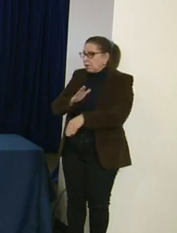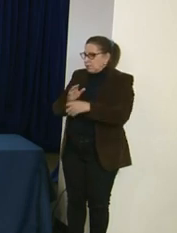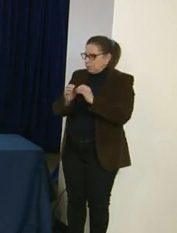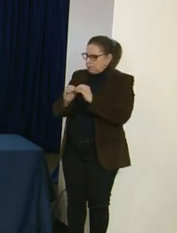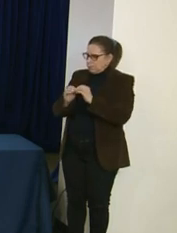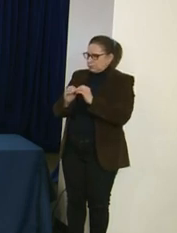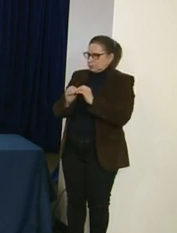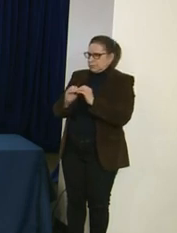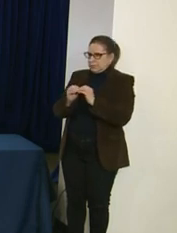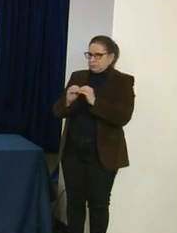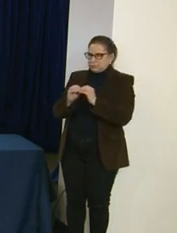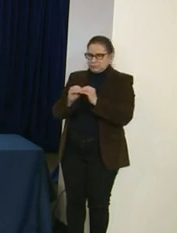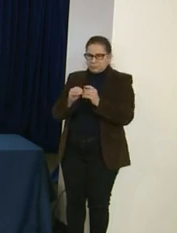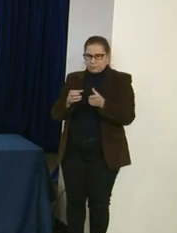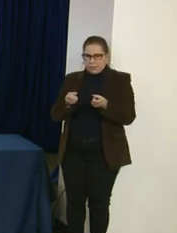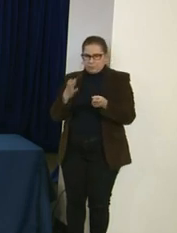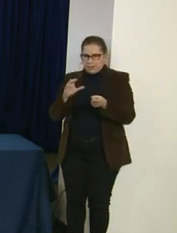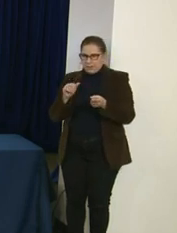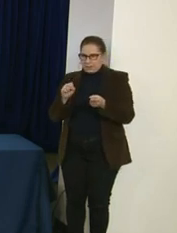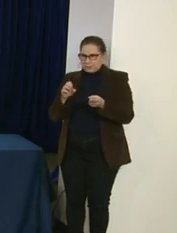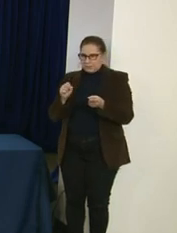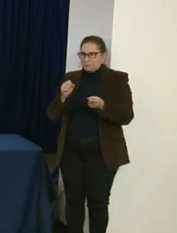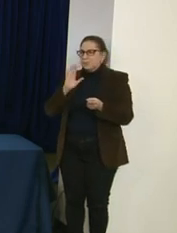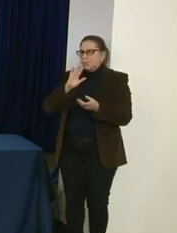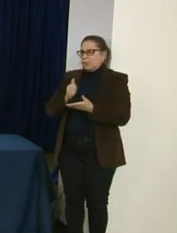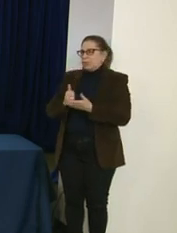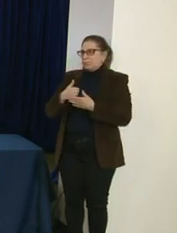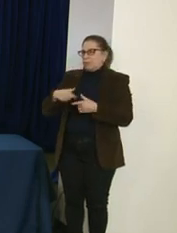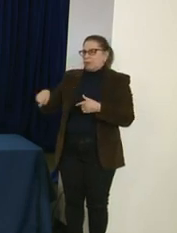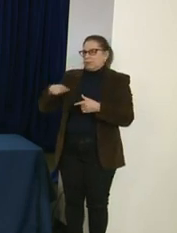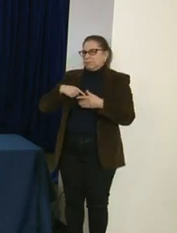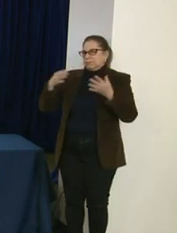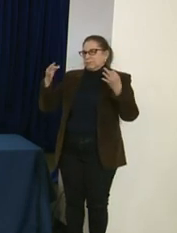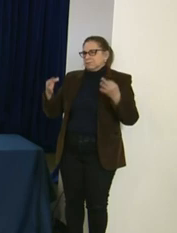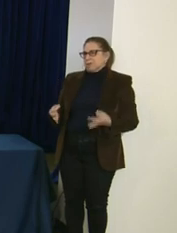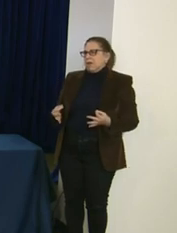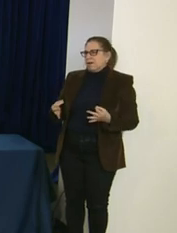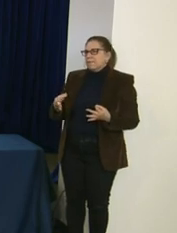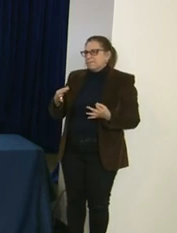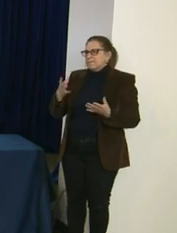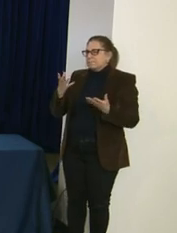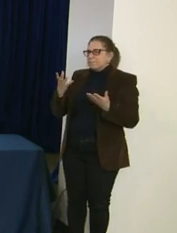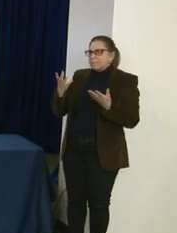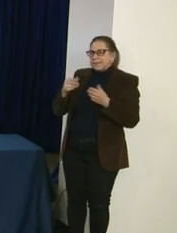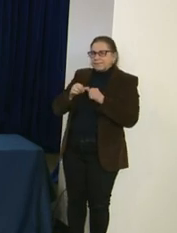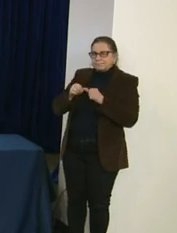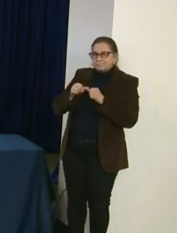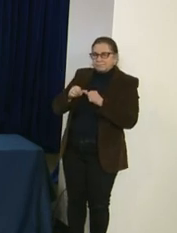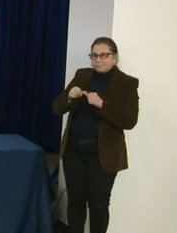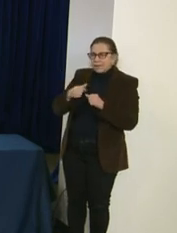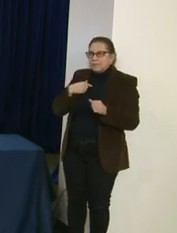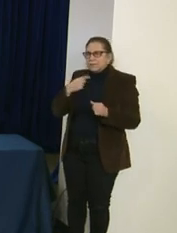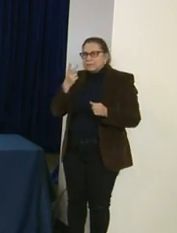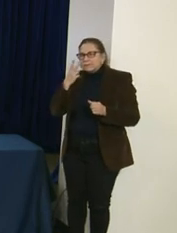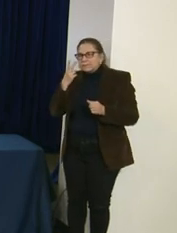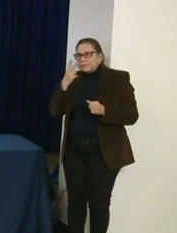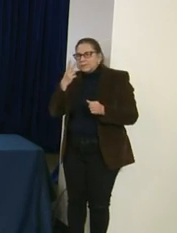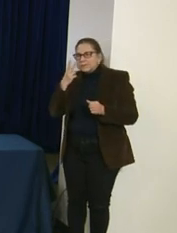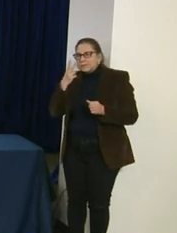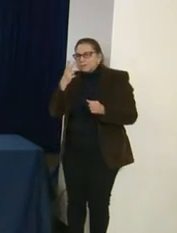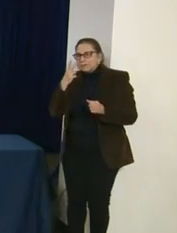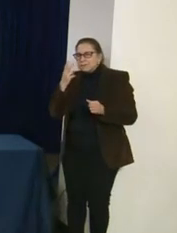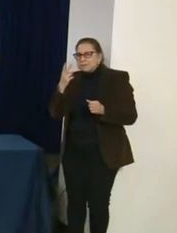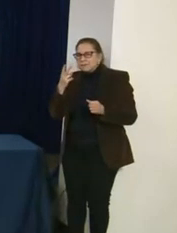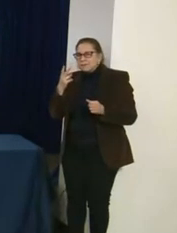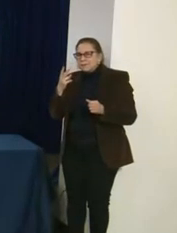What we are all waiting to see is if our containment efforts here in D.C. and in the region are